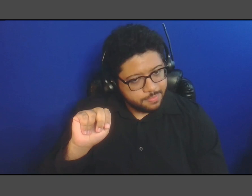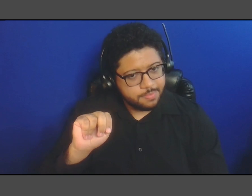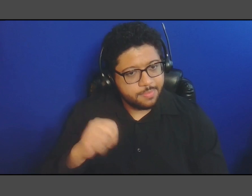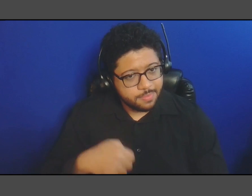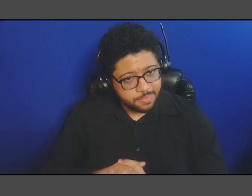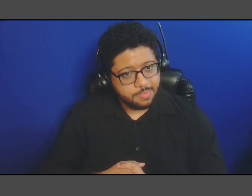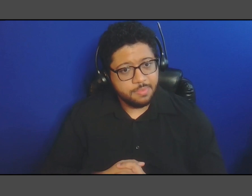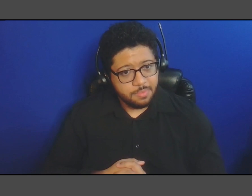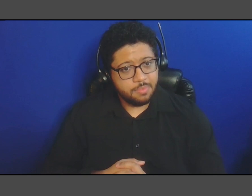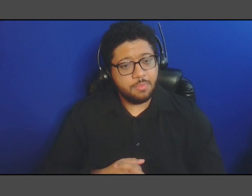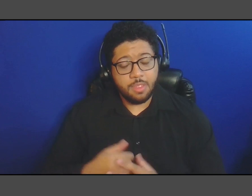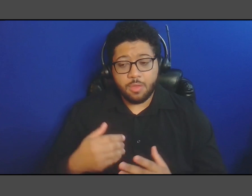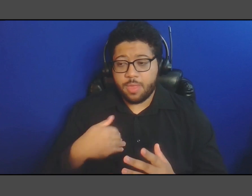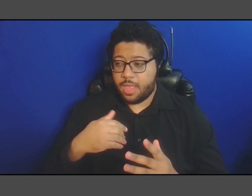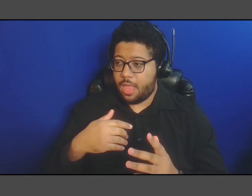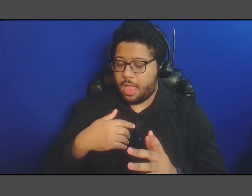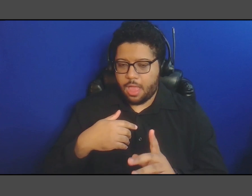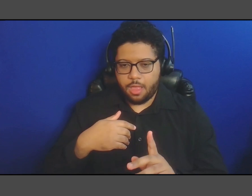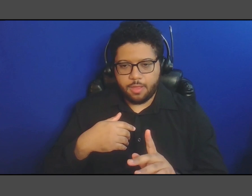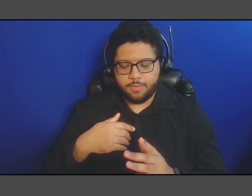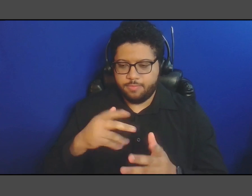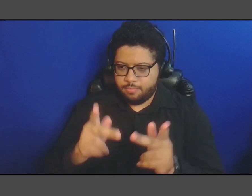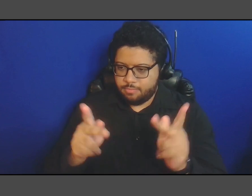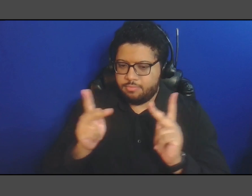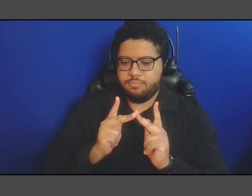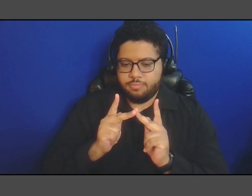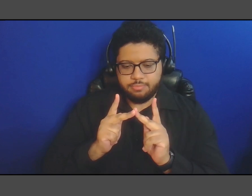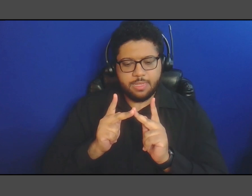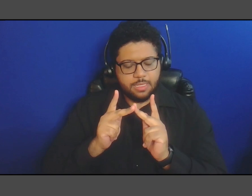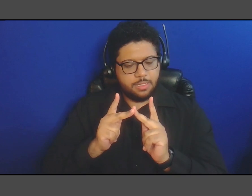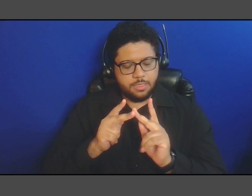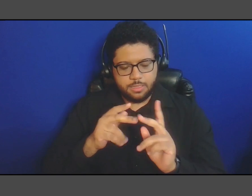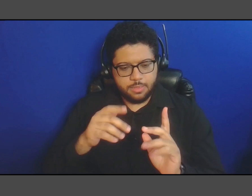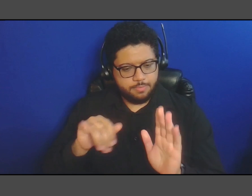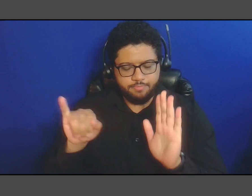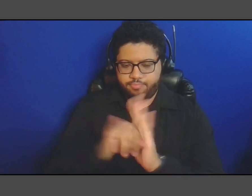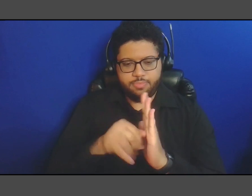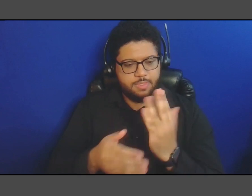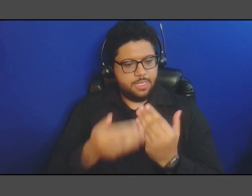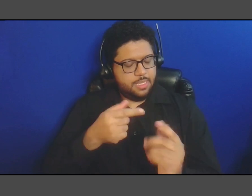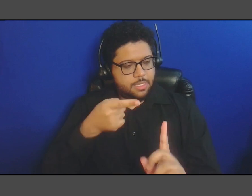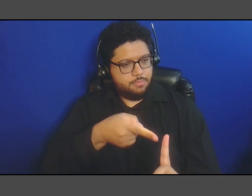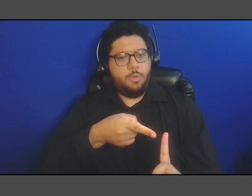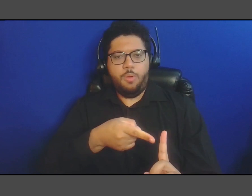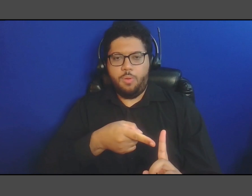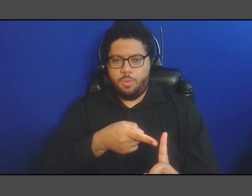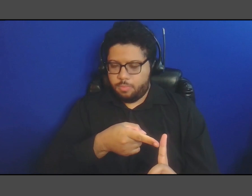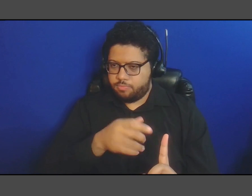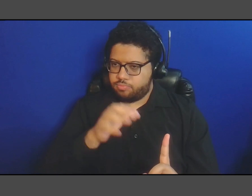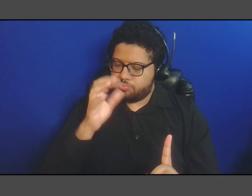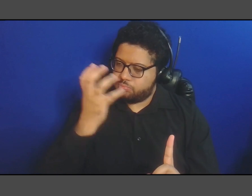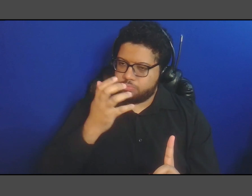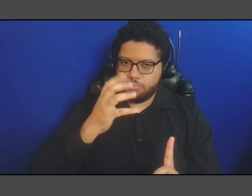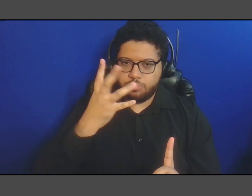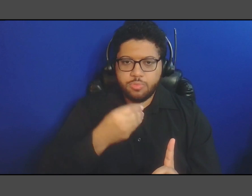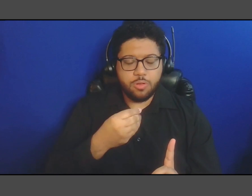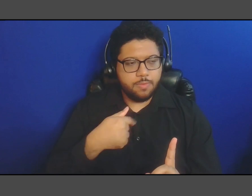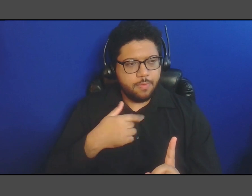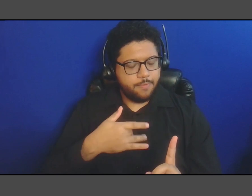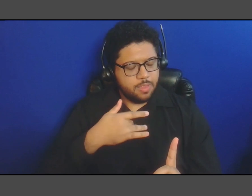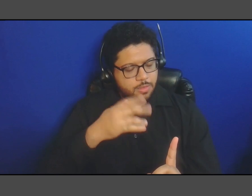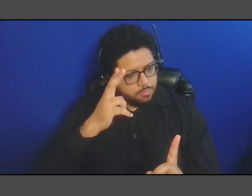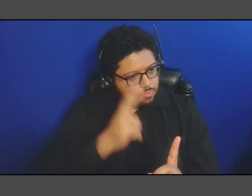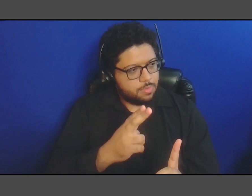honor and adore. So many of our nation's national parks were ancestral homelands to